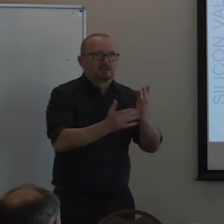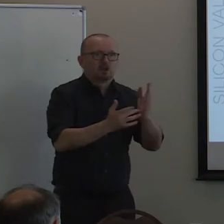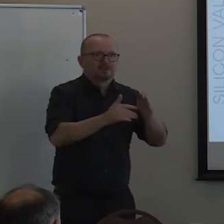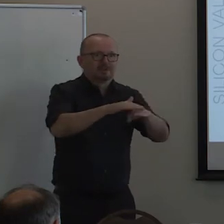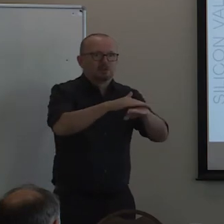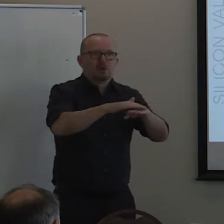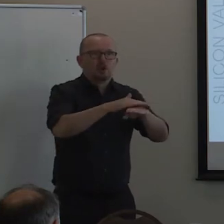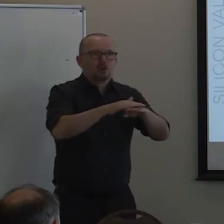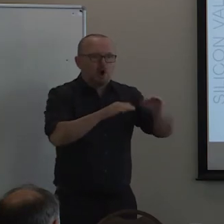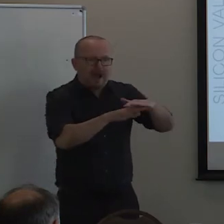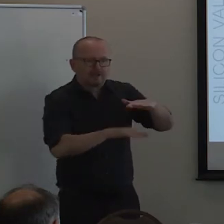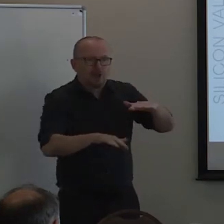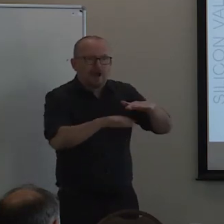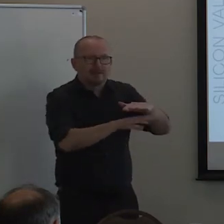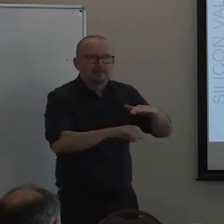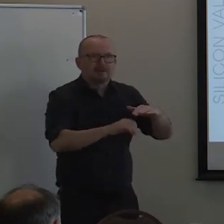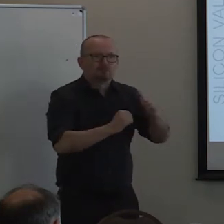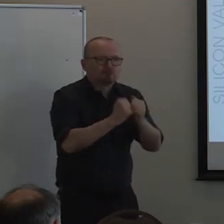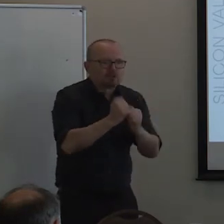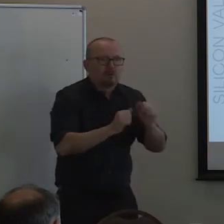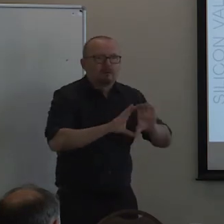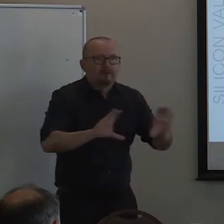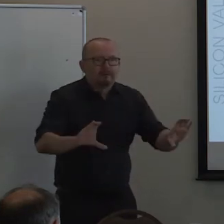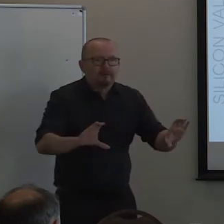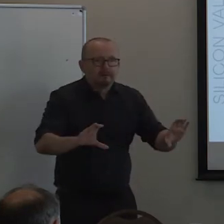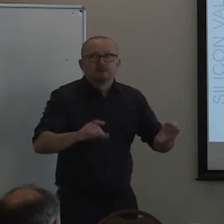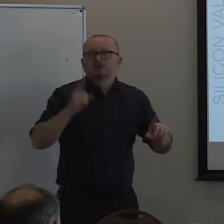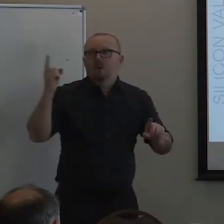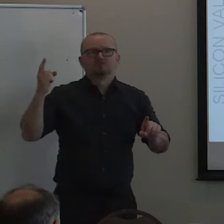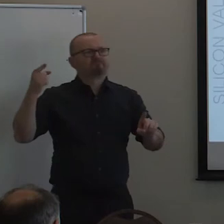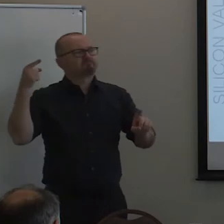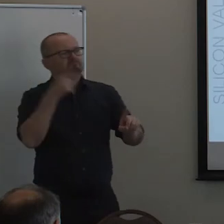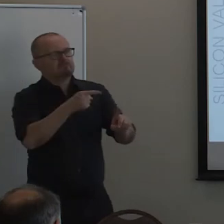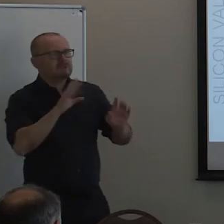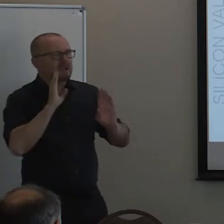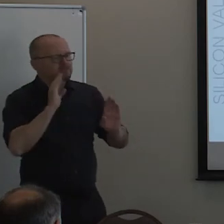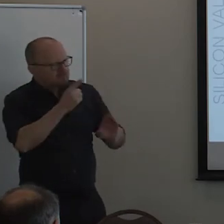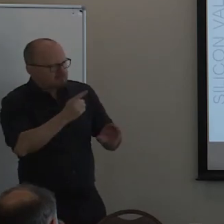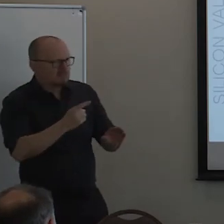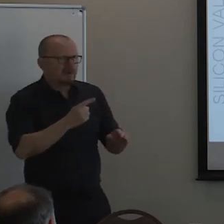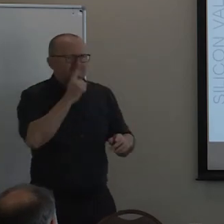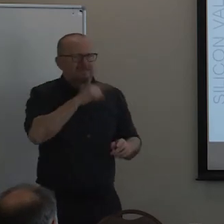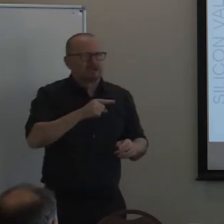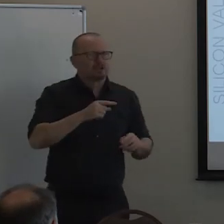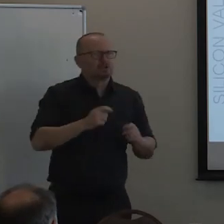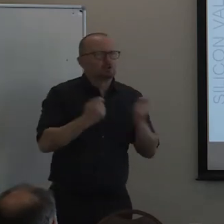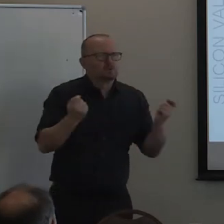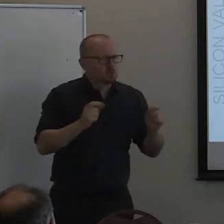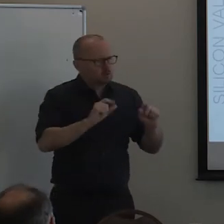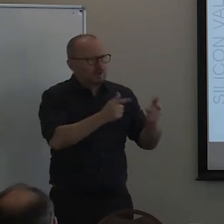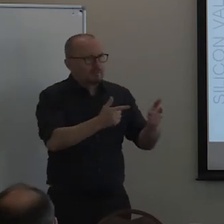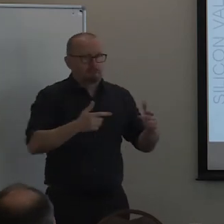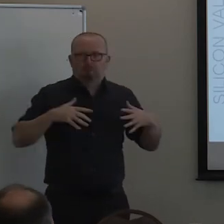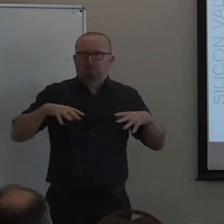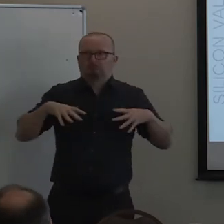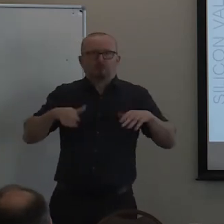a tech company to deal with issues like fake news, addictive services, hate speech, the response was, well, we're just a neutral platform. It's not up to us